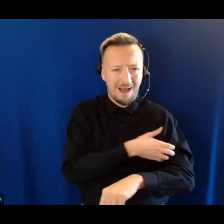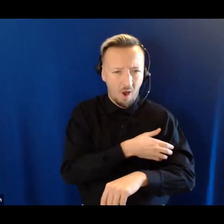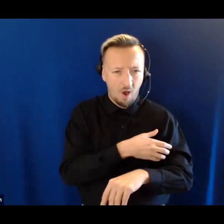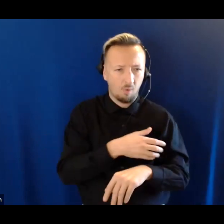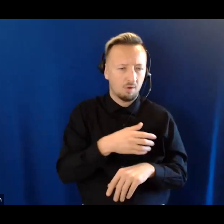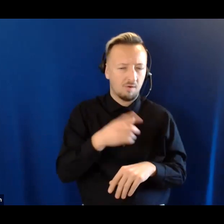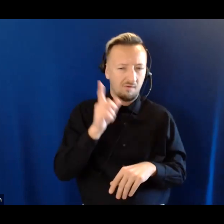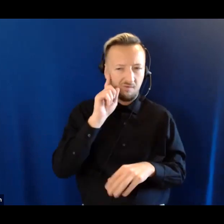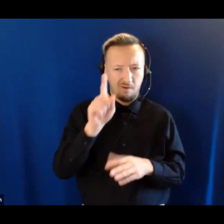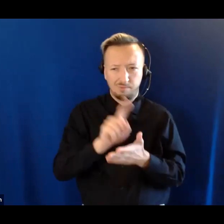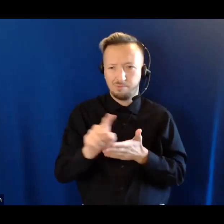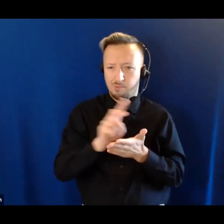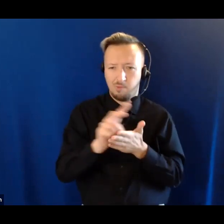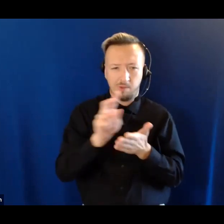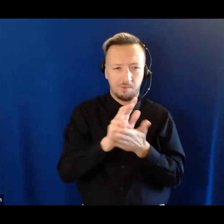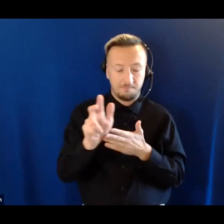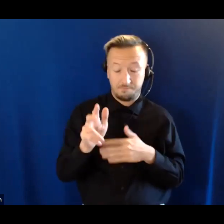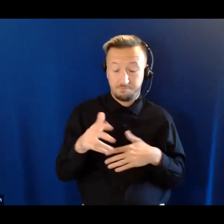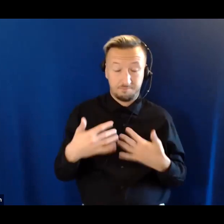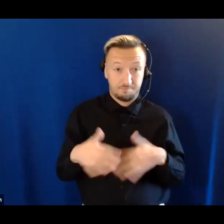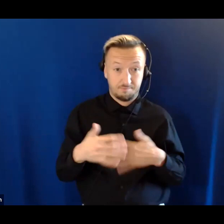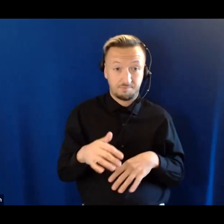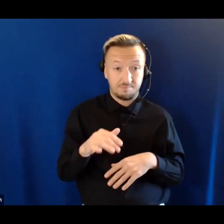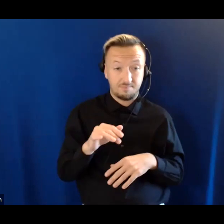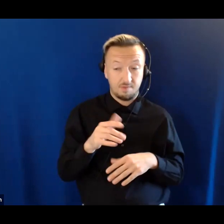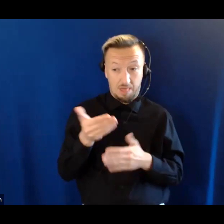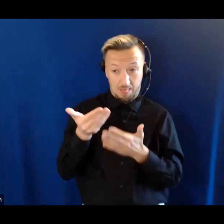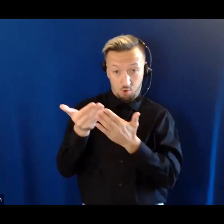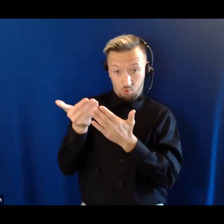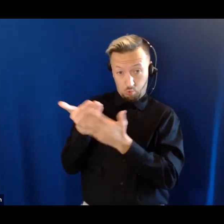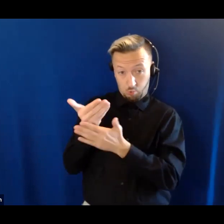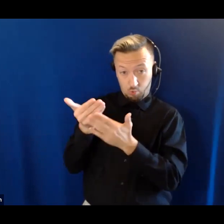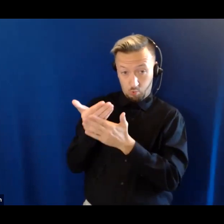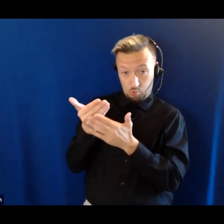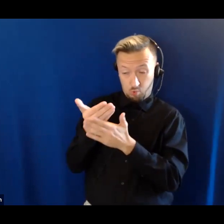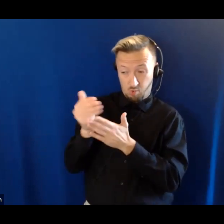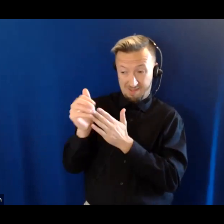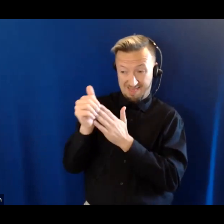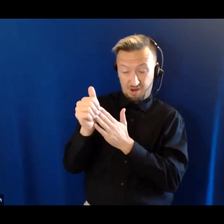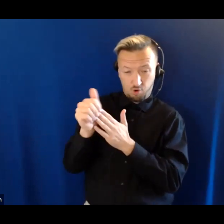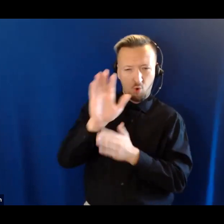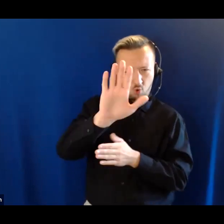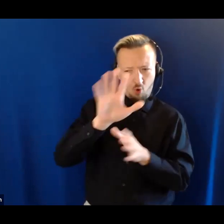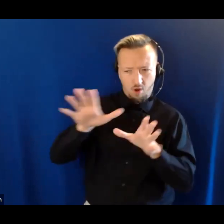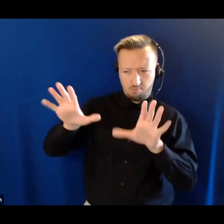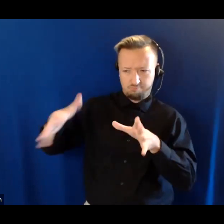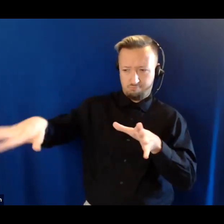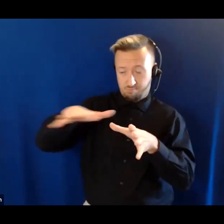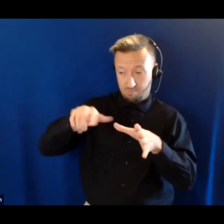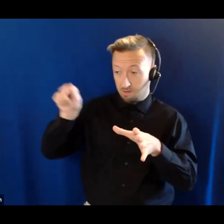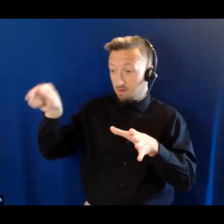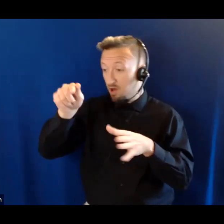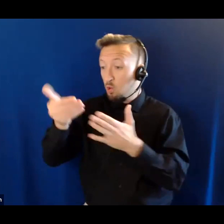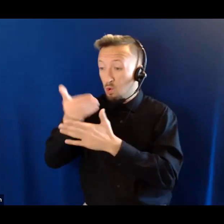You know, if you haven't checked in with new leaders in your network and you have the energy to do